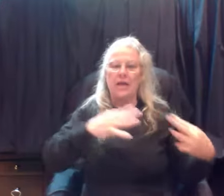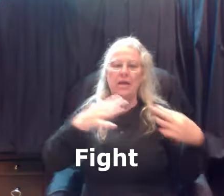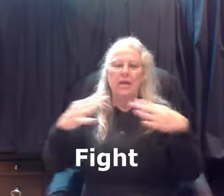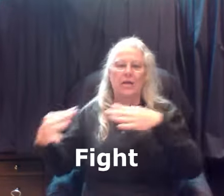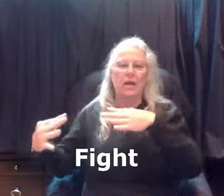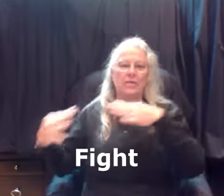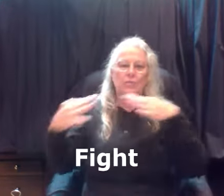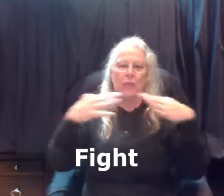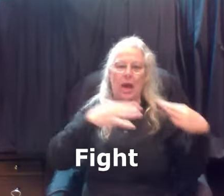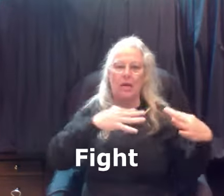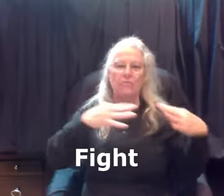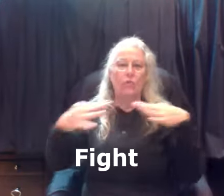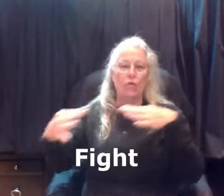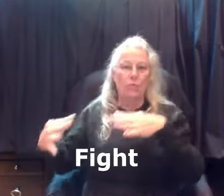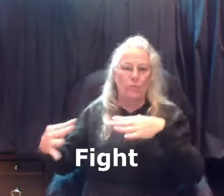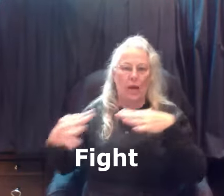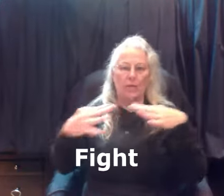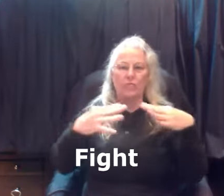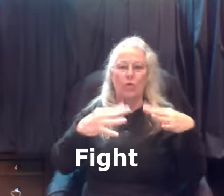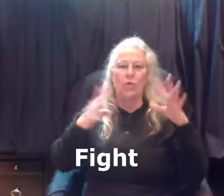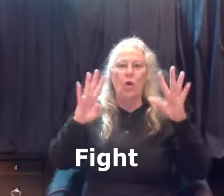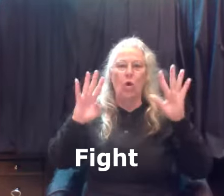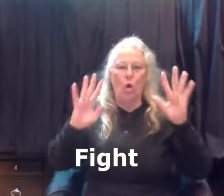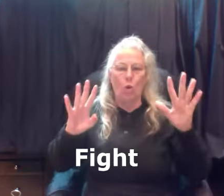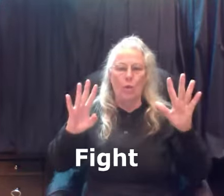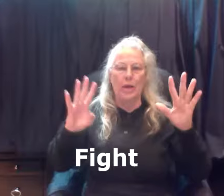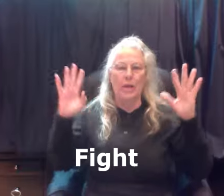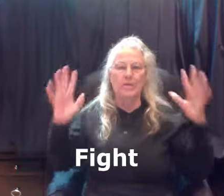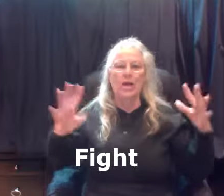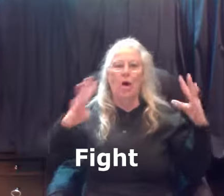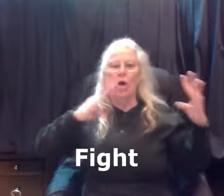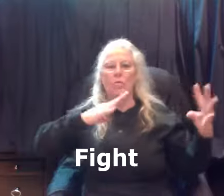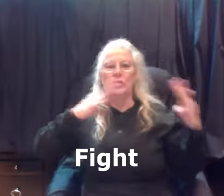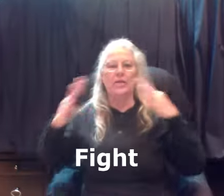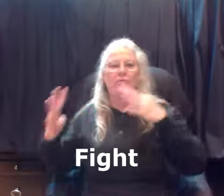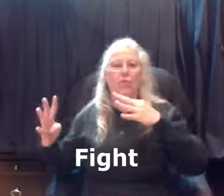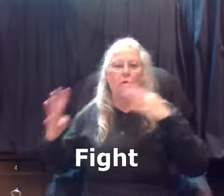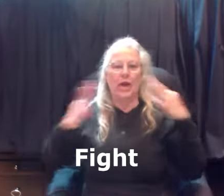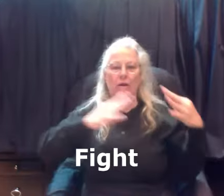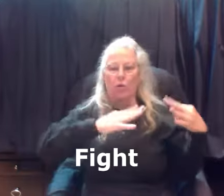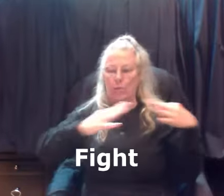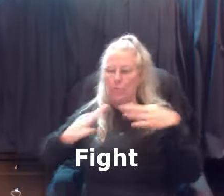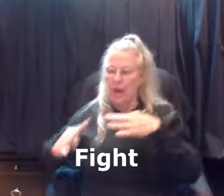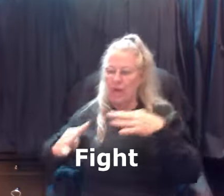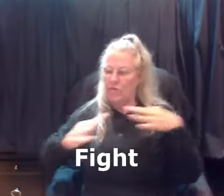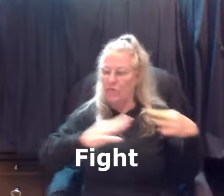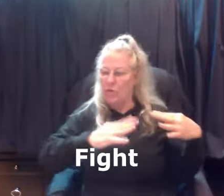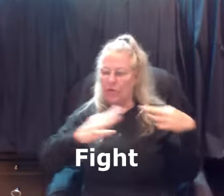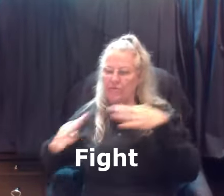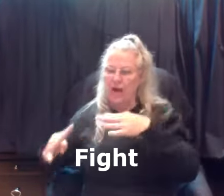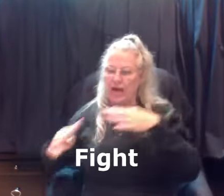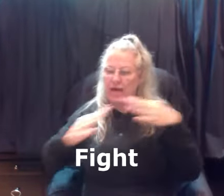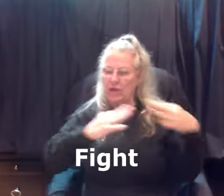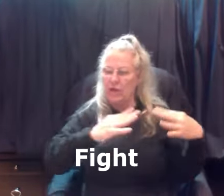And that's back and forth. Back and forth. Open hands. Almost like the forehand going back and forth. They're fighting each other.